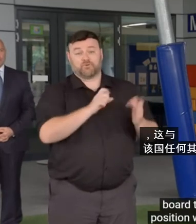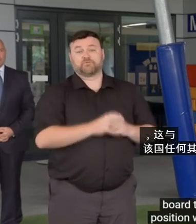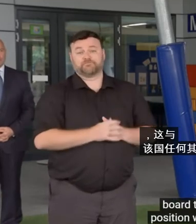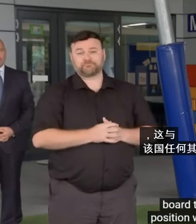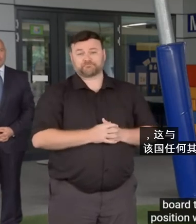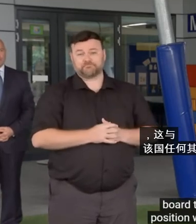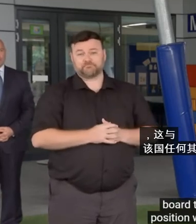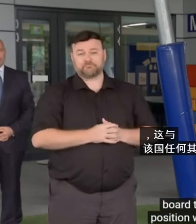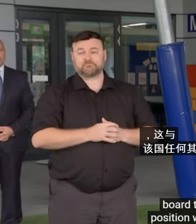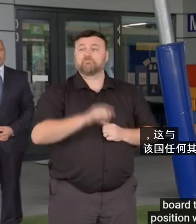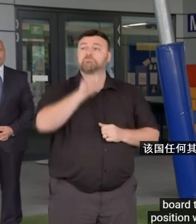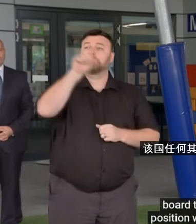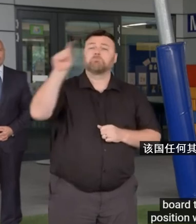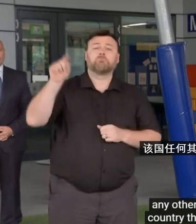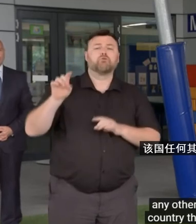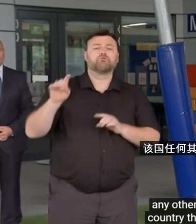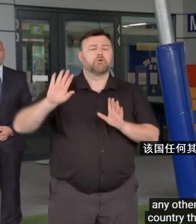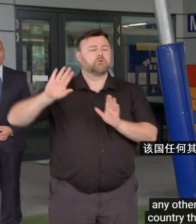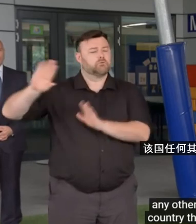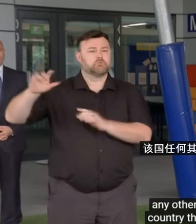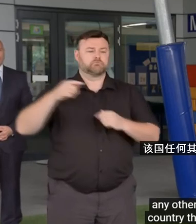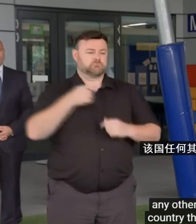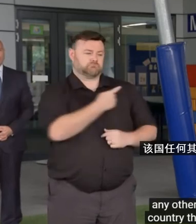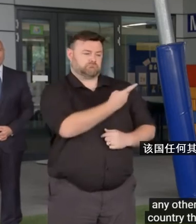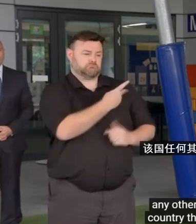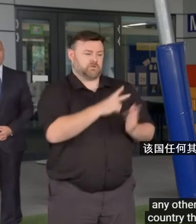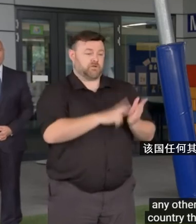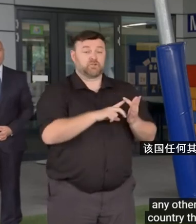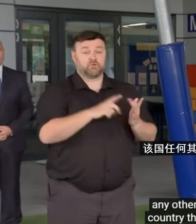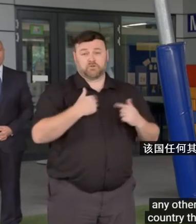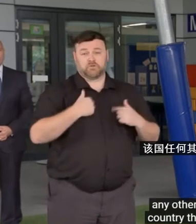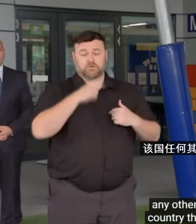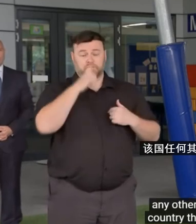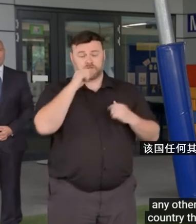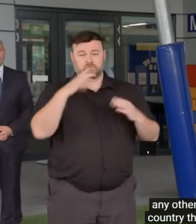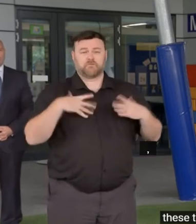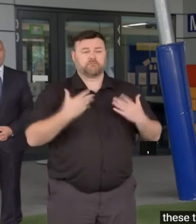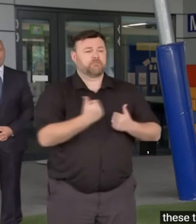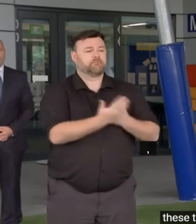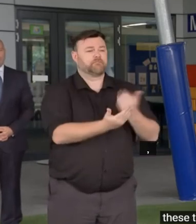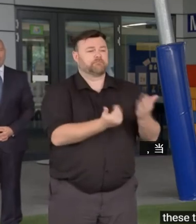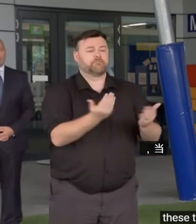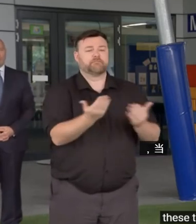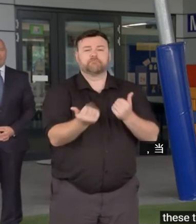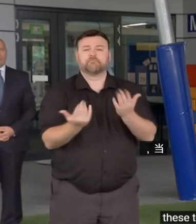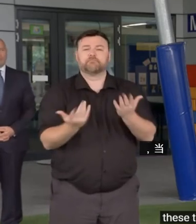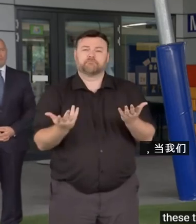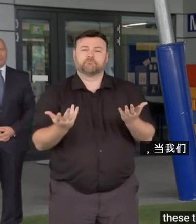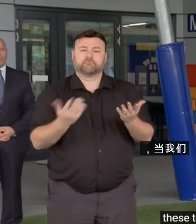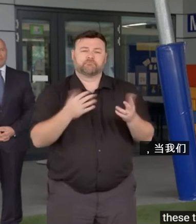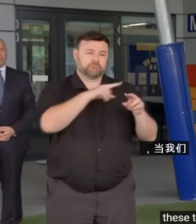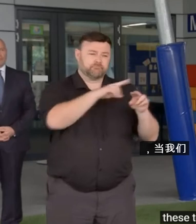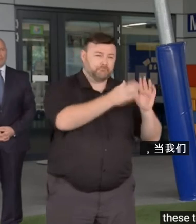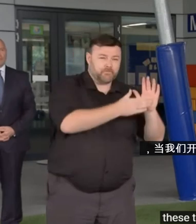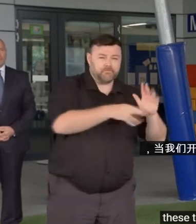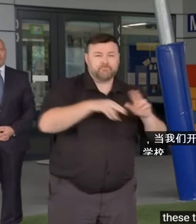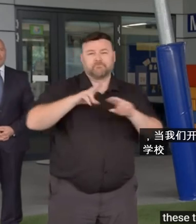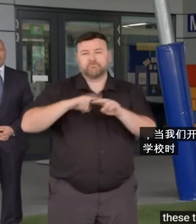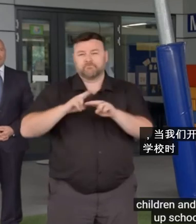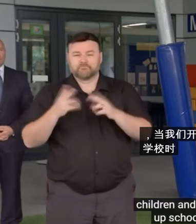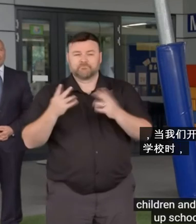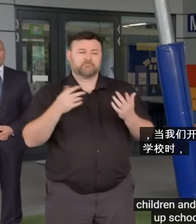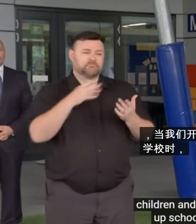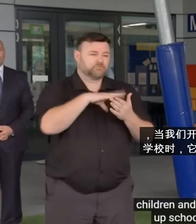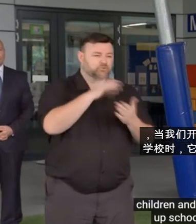in the country, that's able to provide these tests for parents, children and teachers as we open